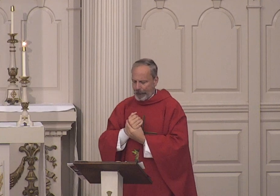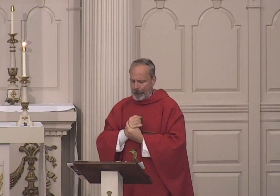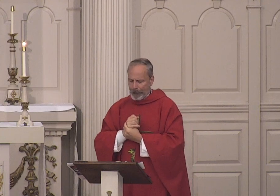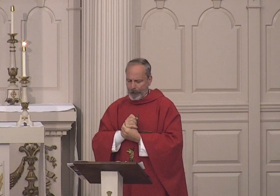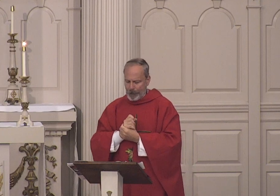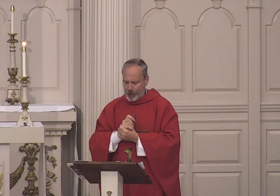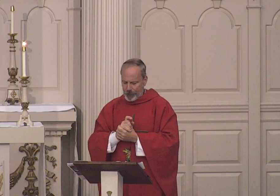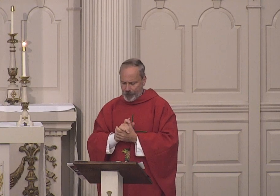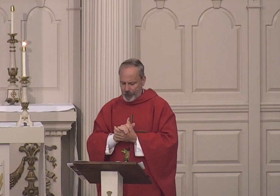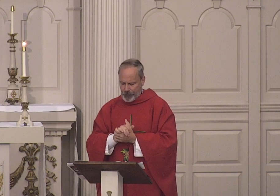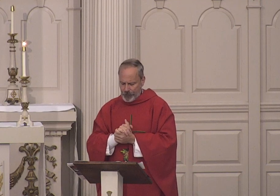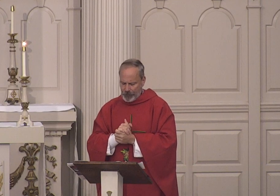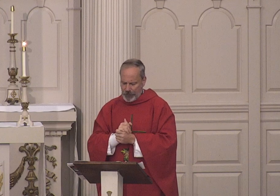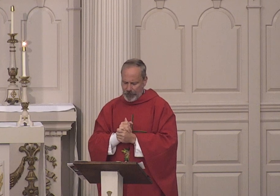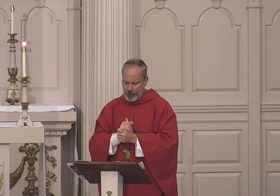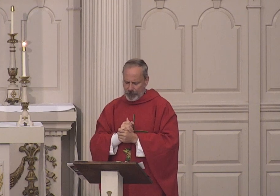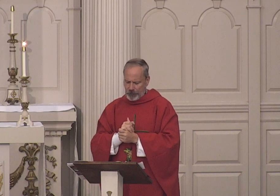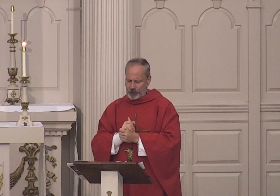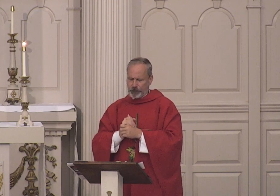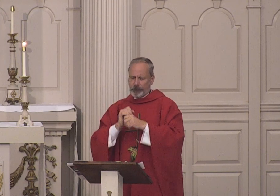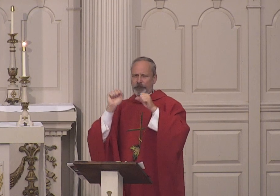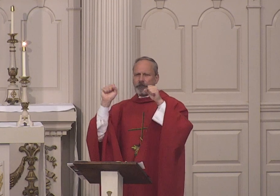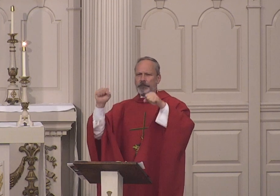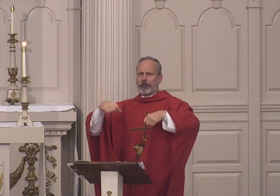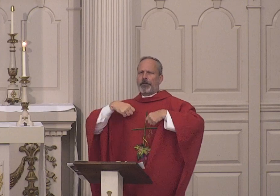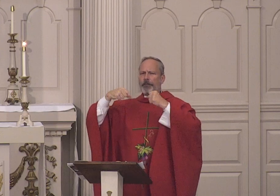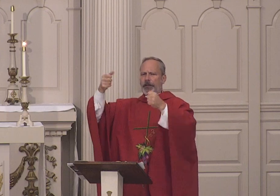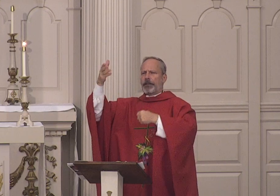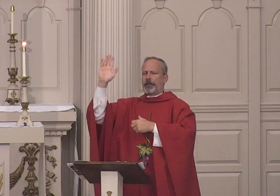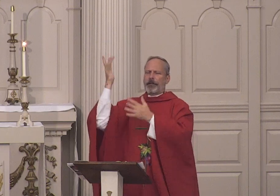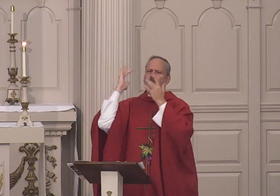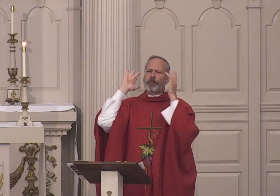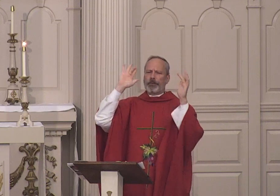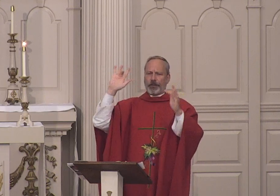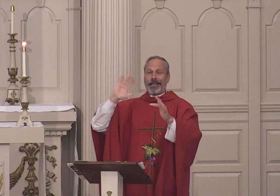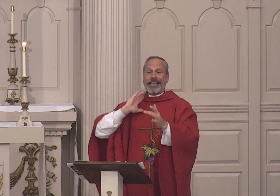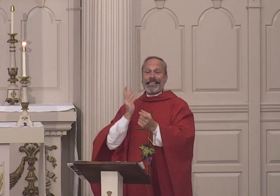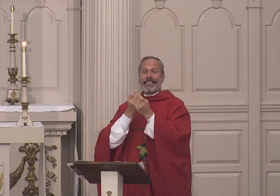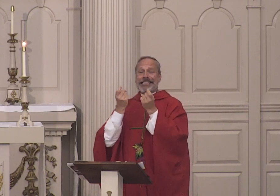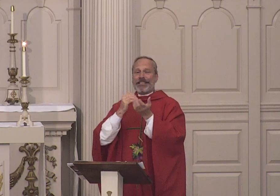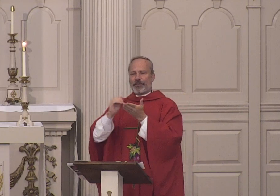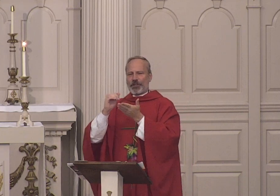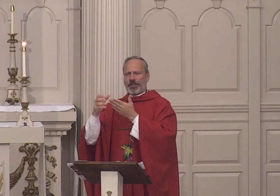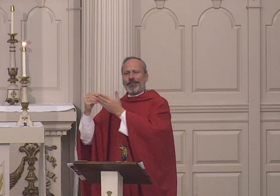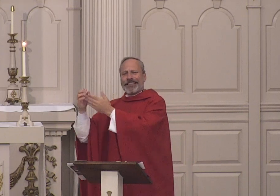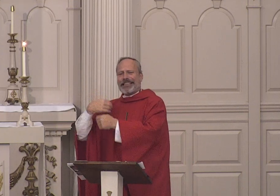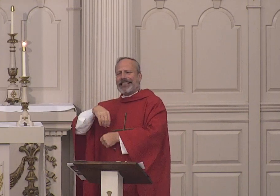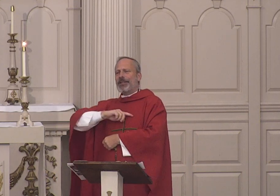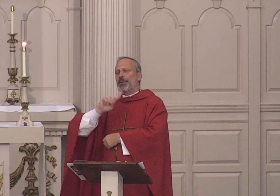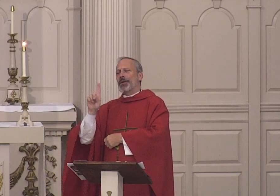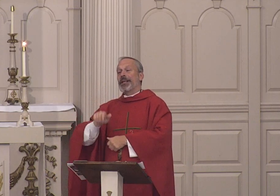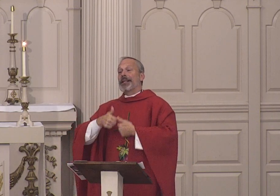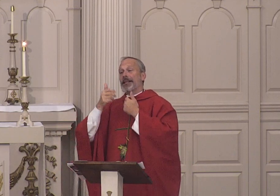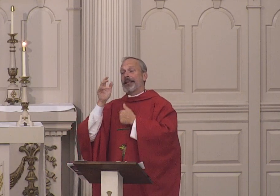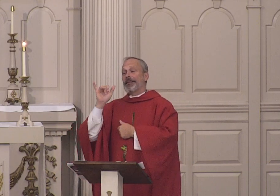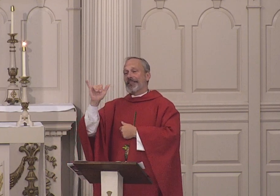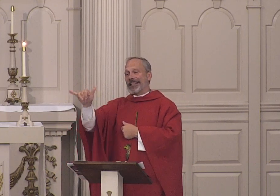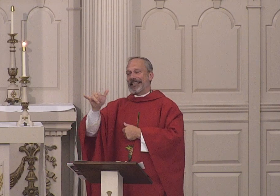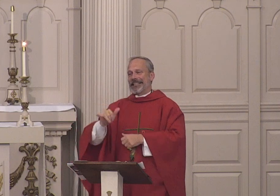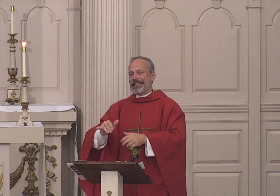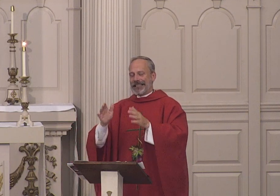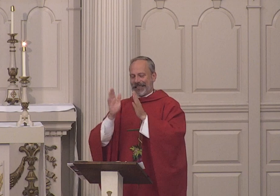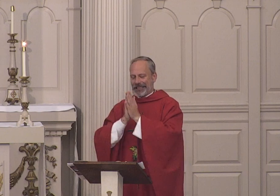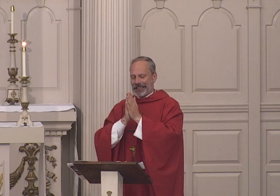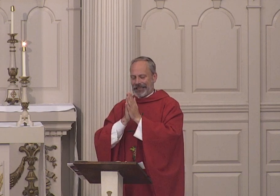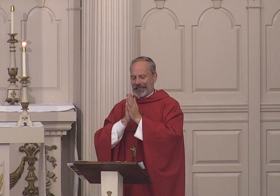brothers and sisters, to pray for me to the Lord our God. May Almighty God have mercy on us, forgive us our sins,